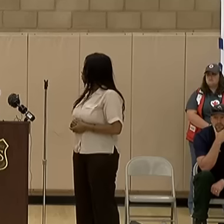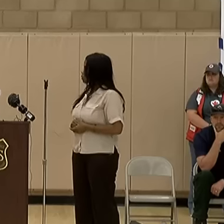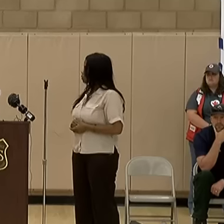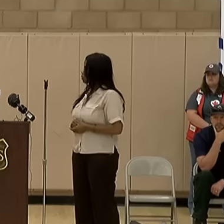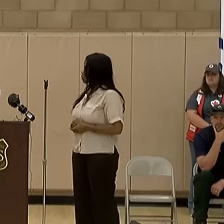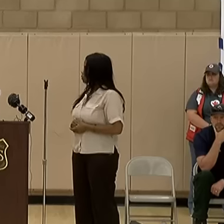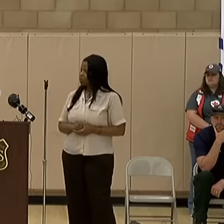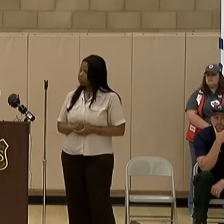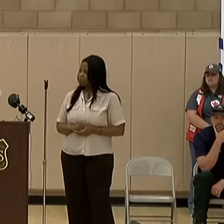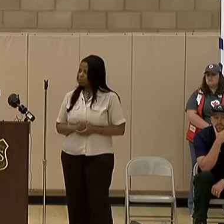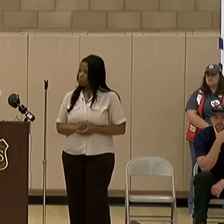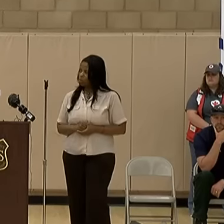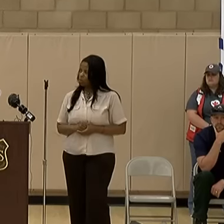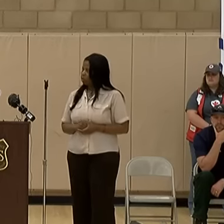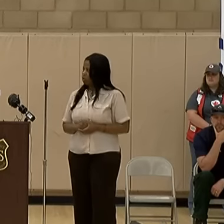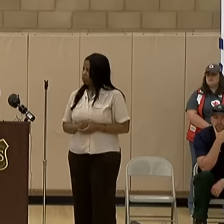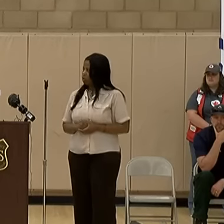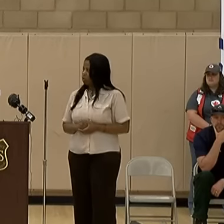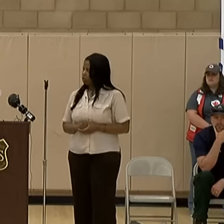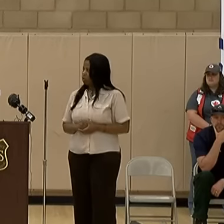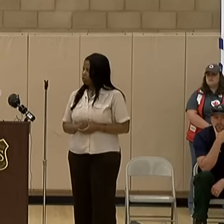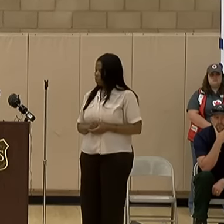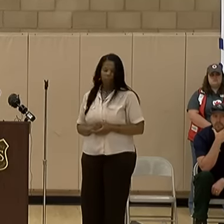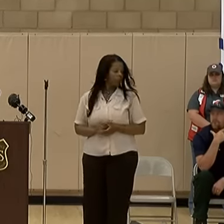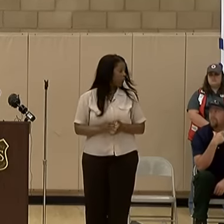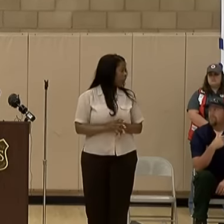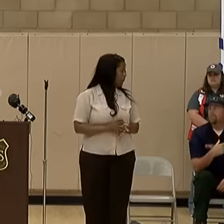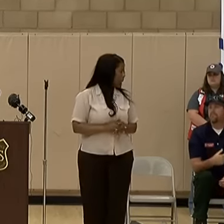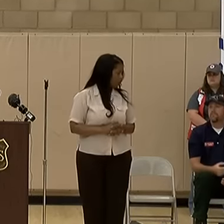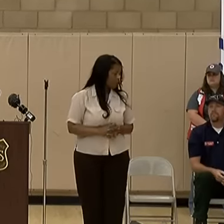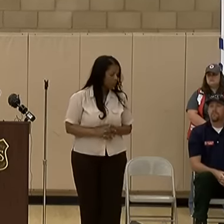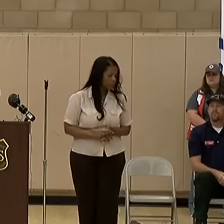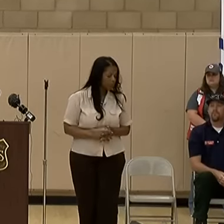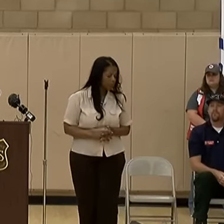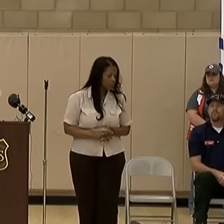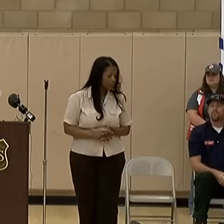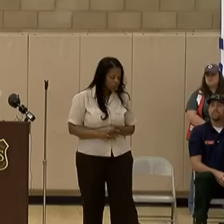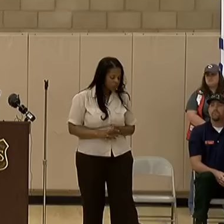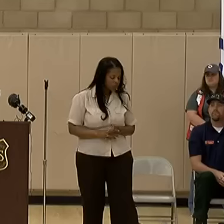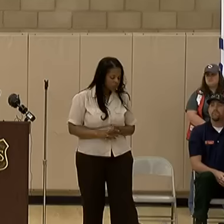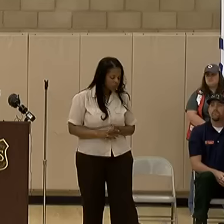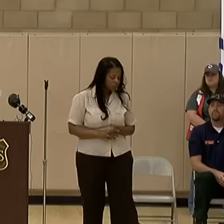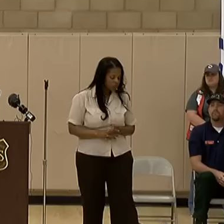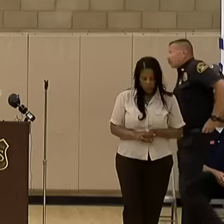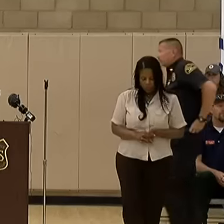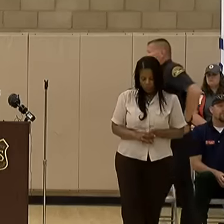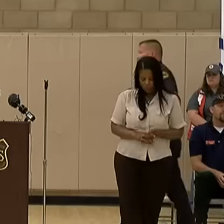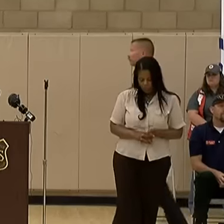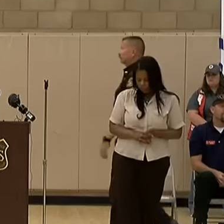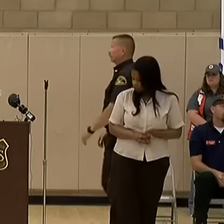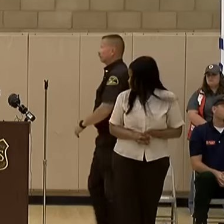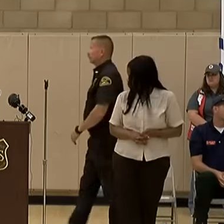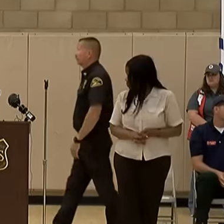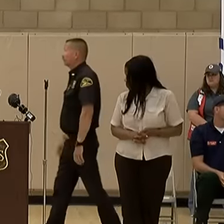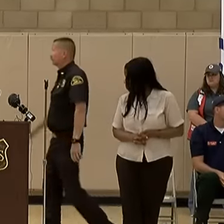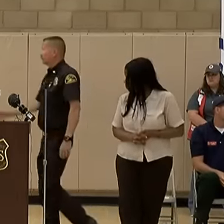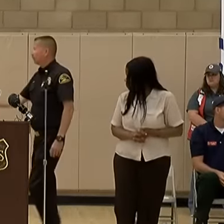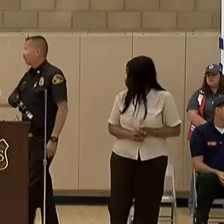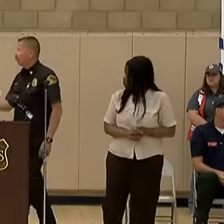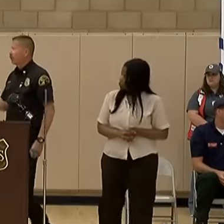in place? And when will that happen? I'm going to have Chief Williams come up and get into more details on